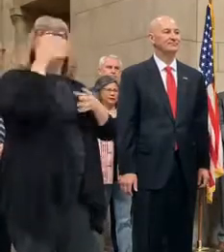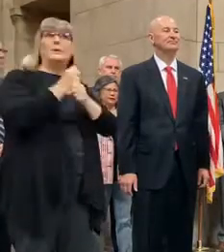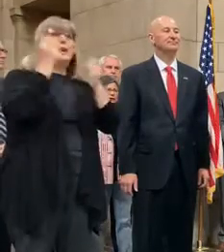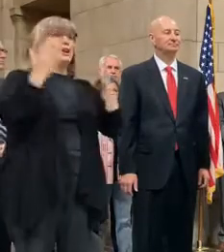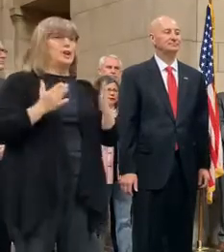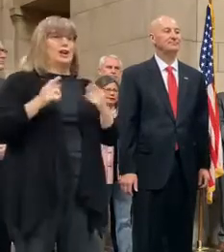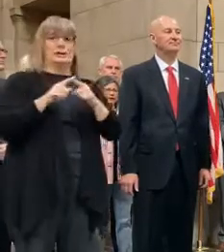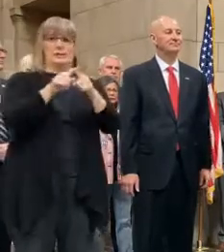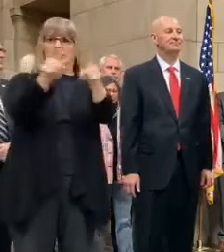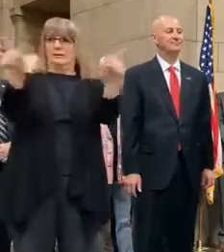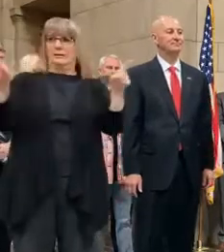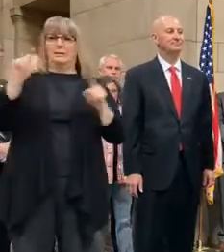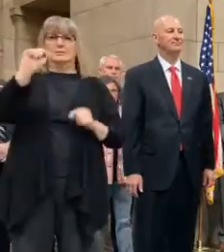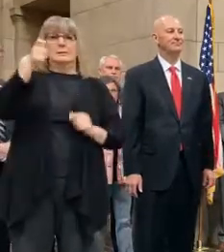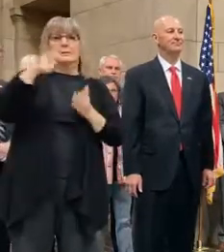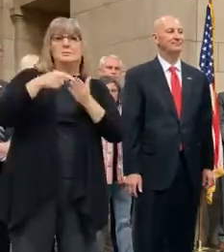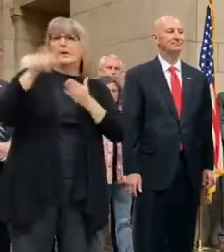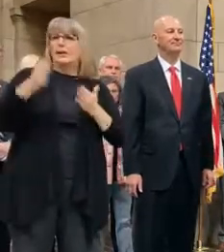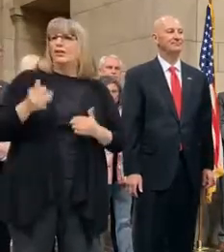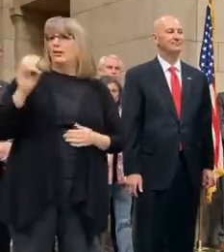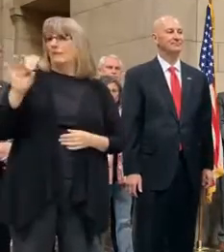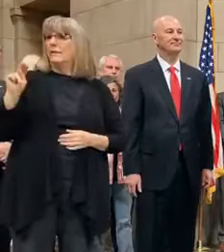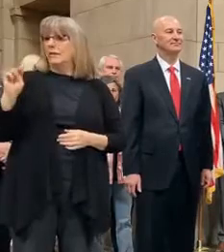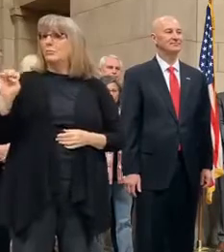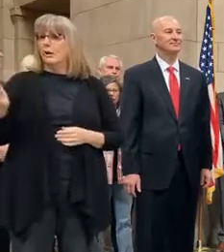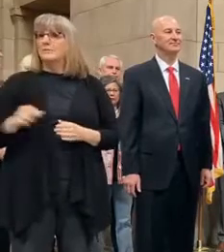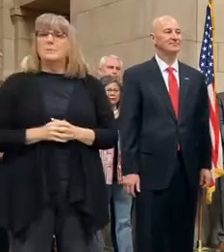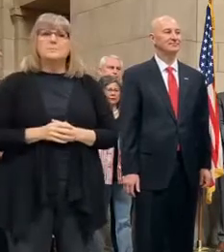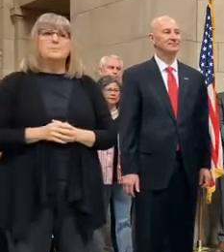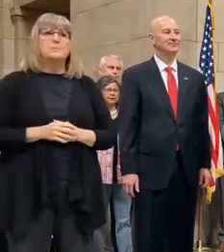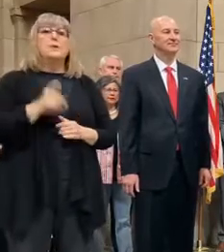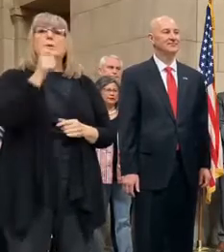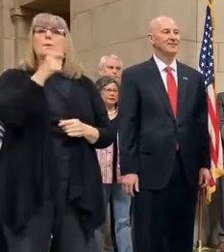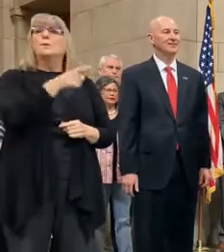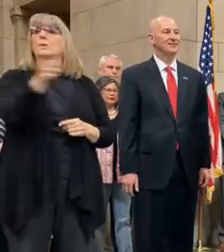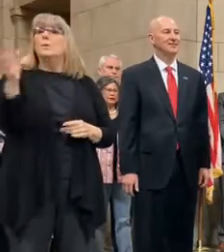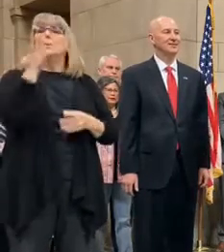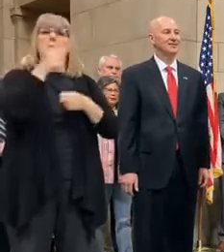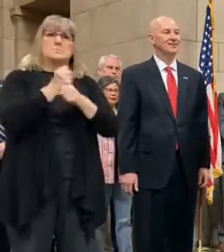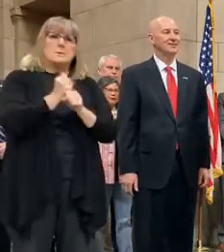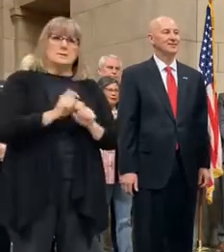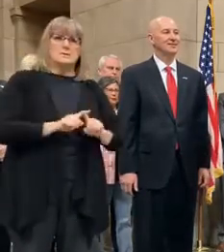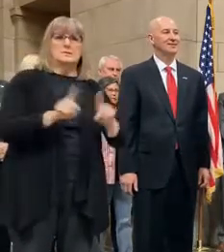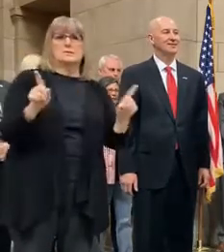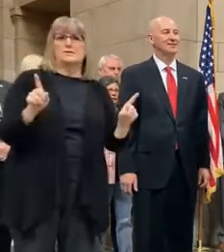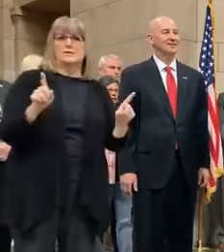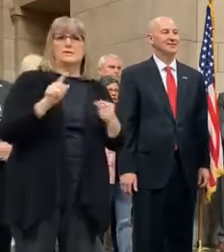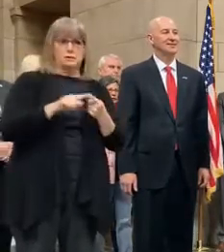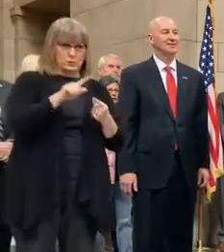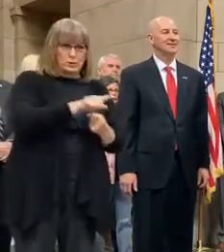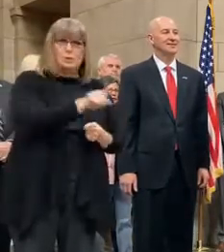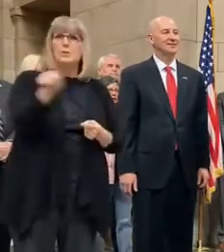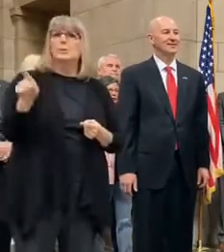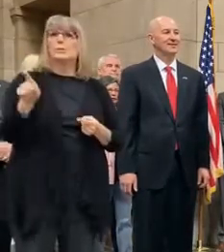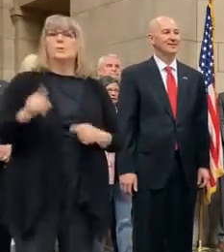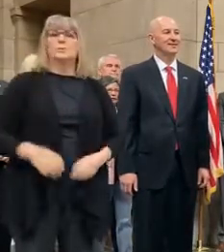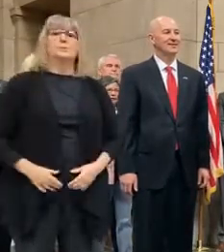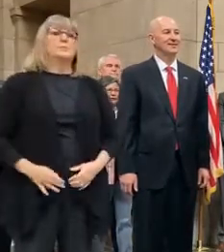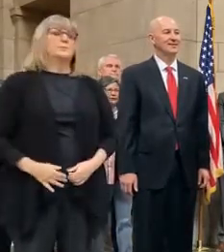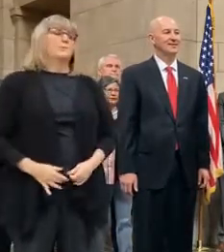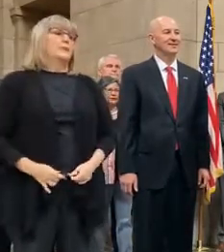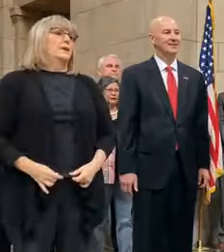the taxpayers of Nebraska. That's who's going to make the difference for. And I can tell you what,